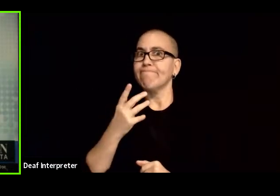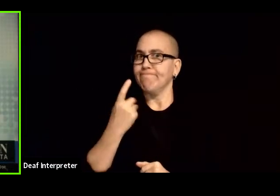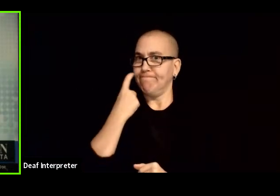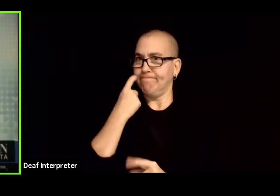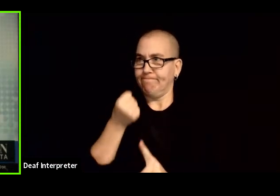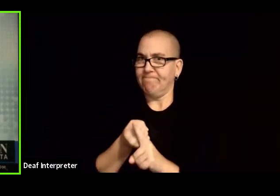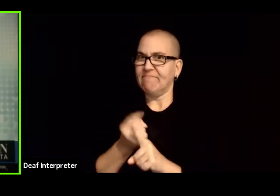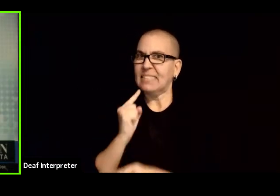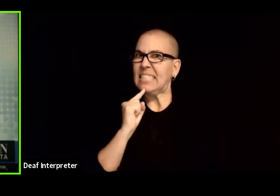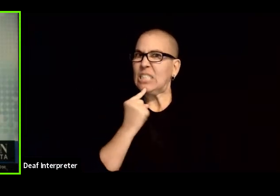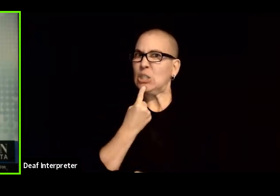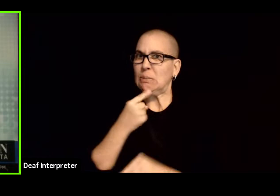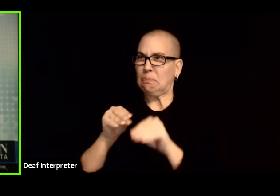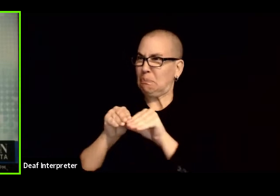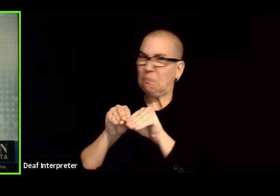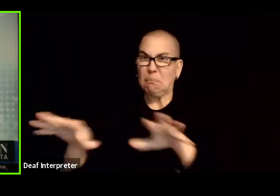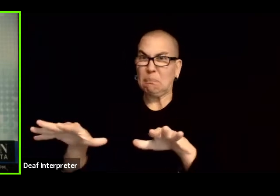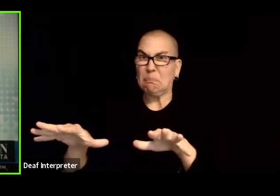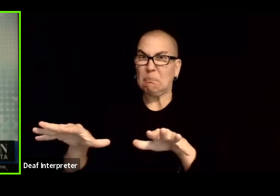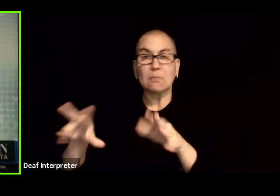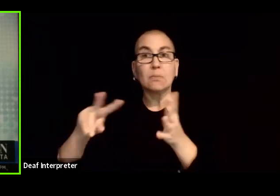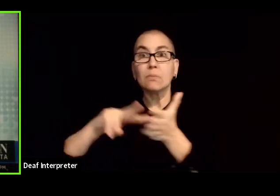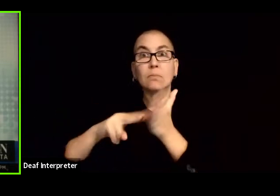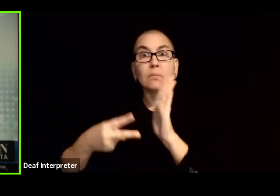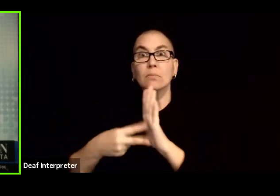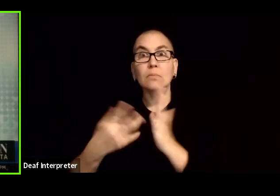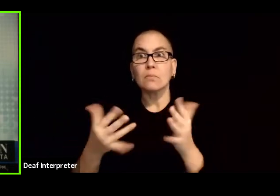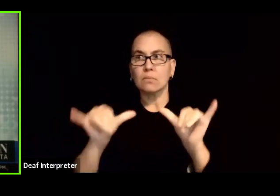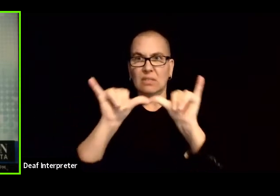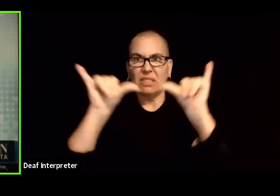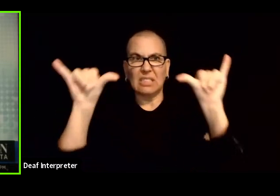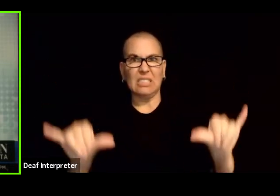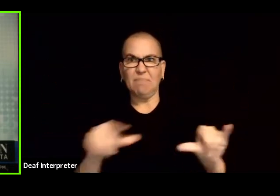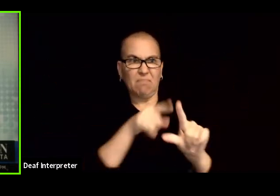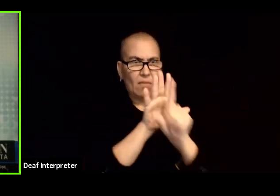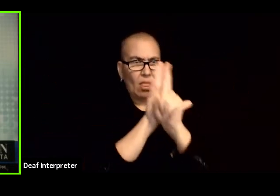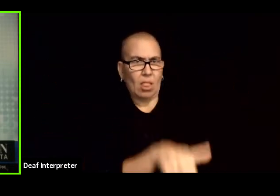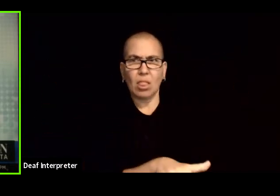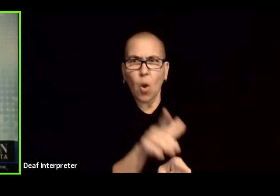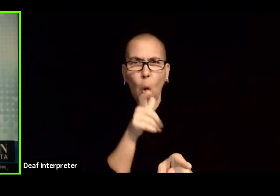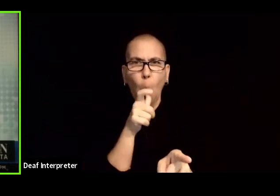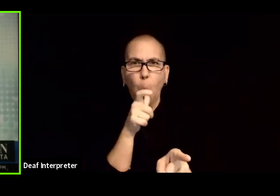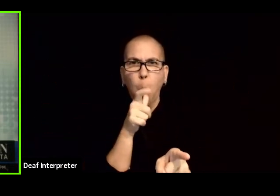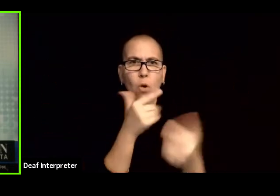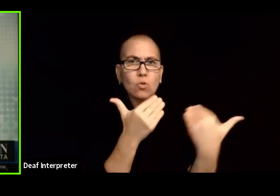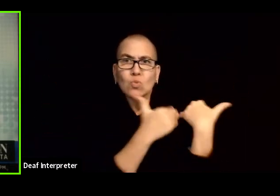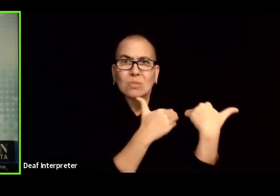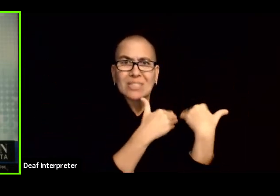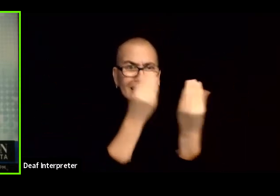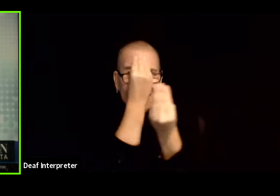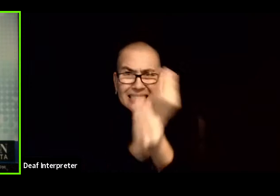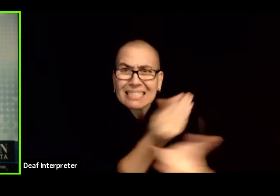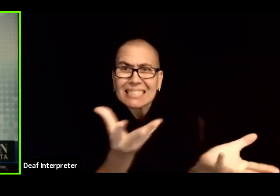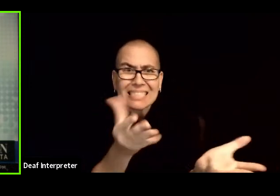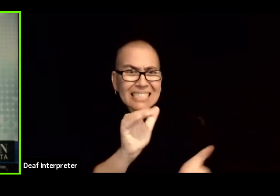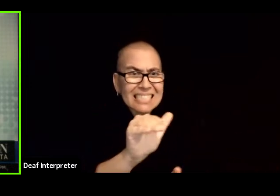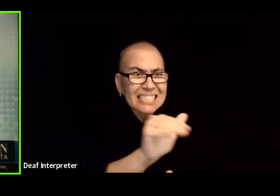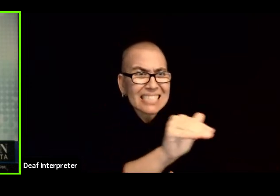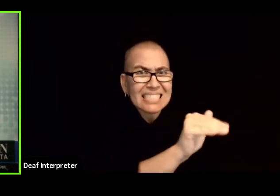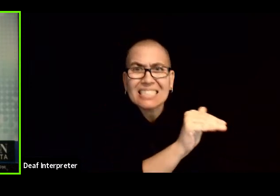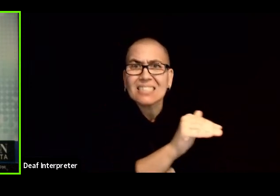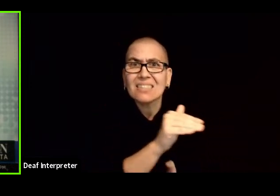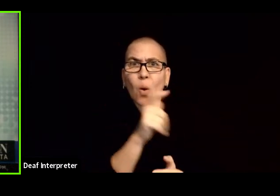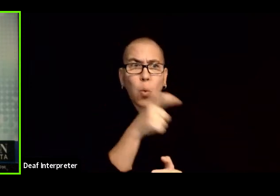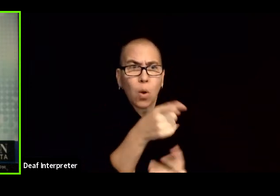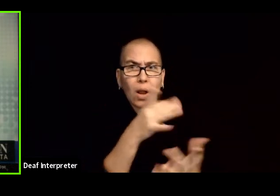people, from contact tracers to data teams to healthcare workers, hospitals, schools, businesses, and